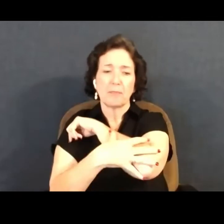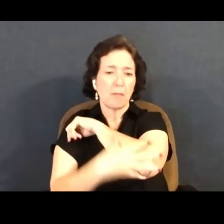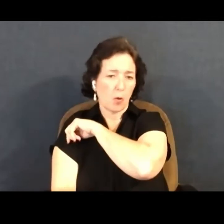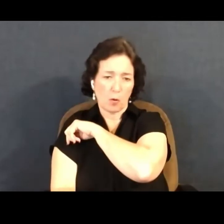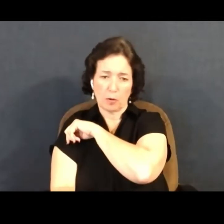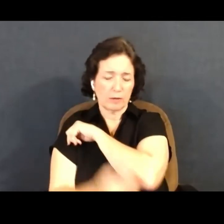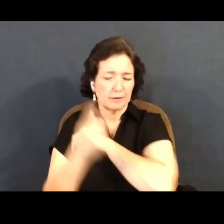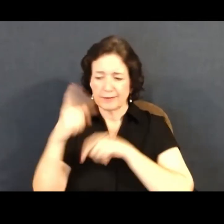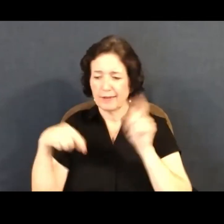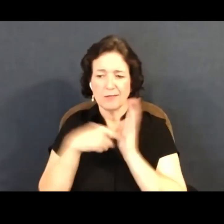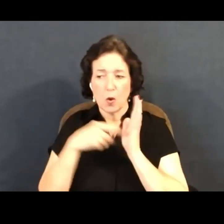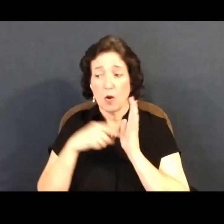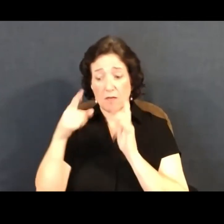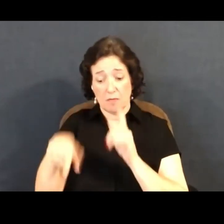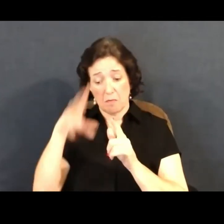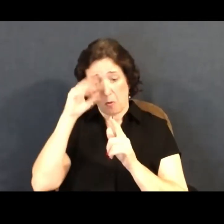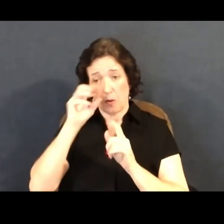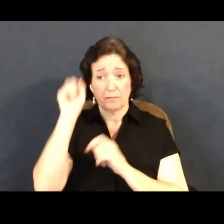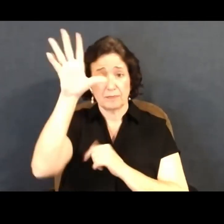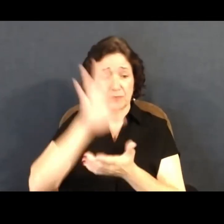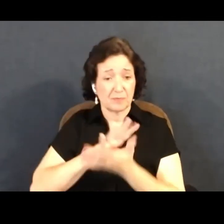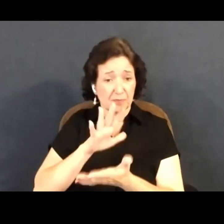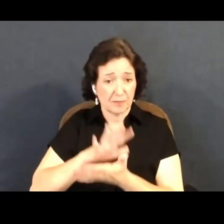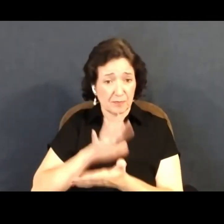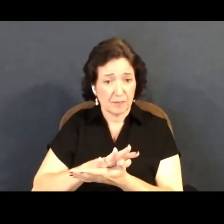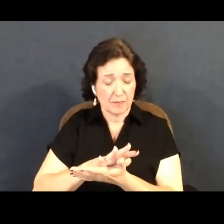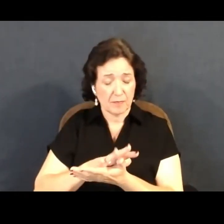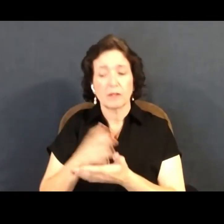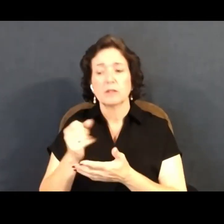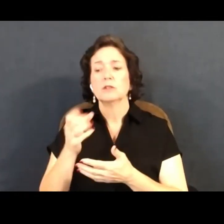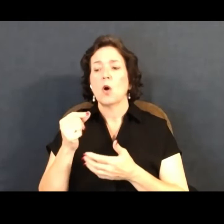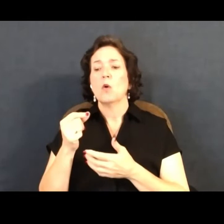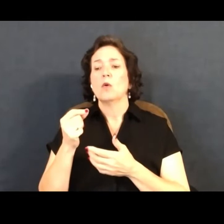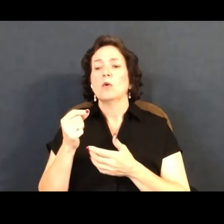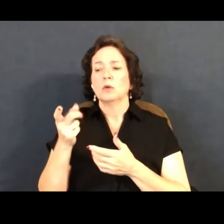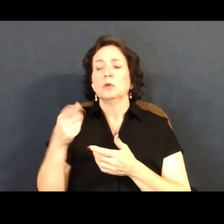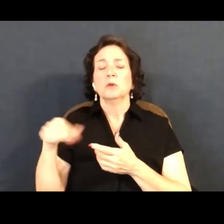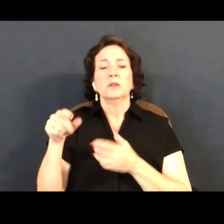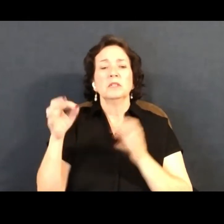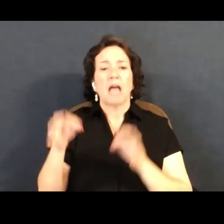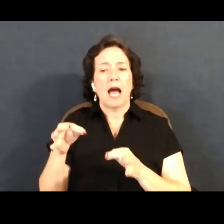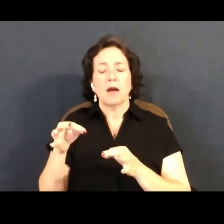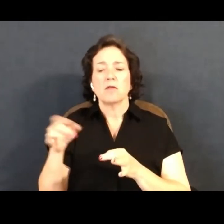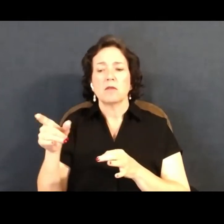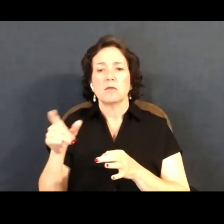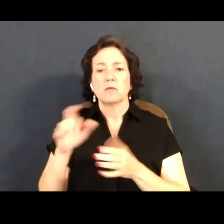to go to the schools. And so it was decided that he would become